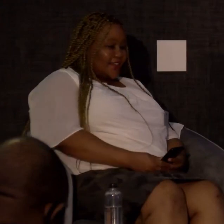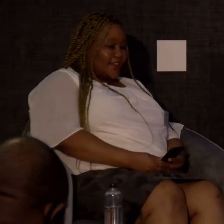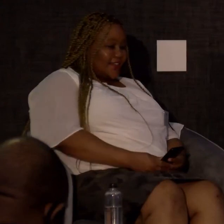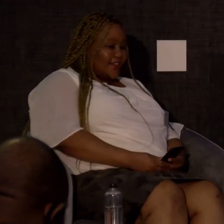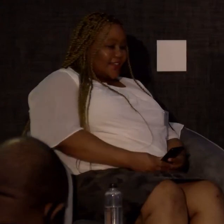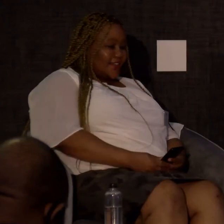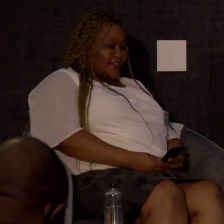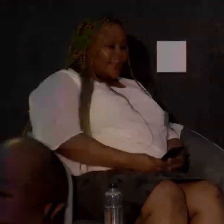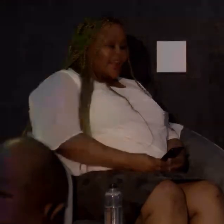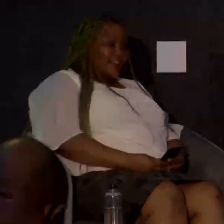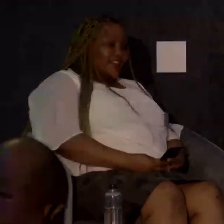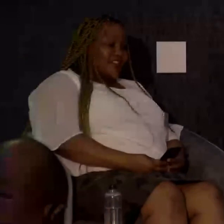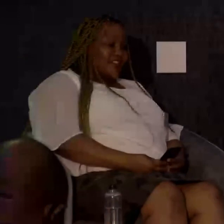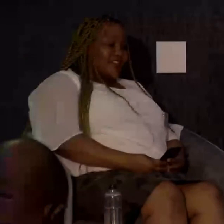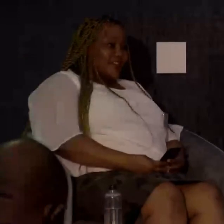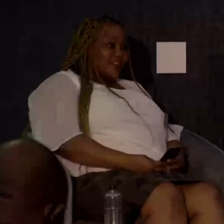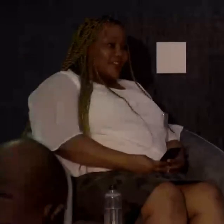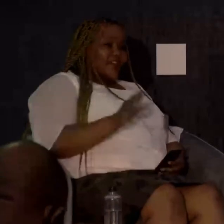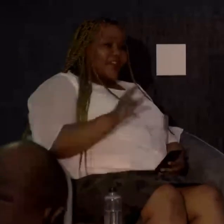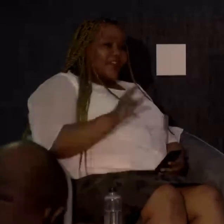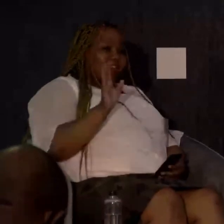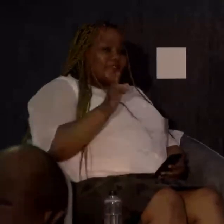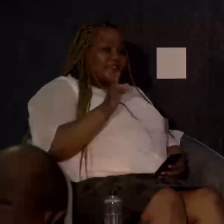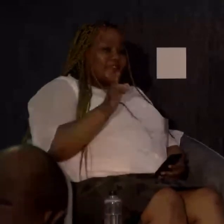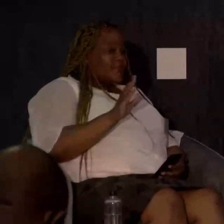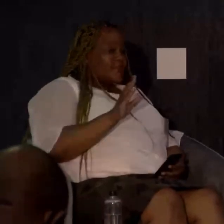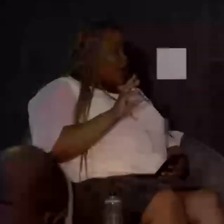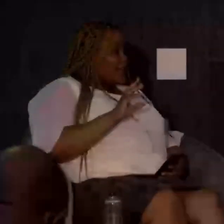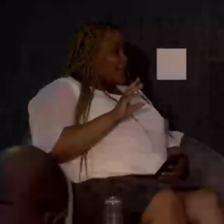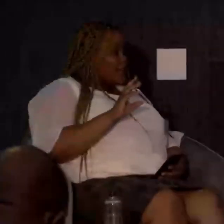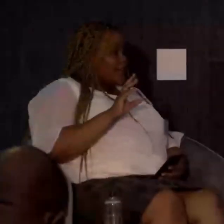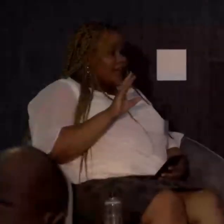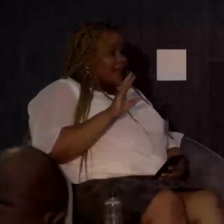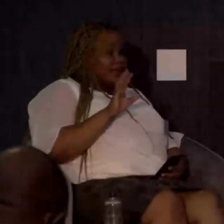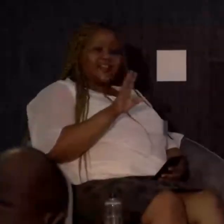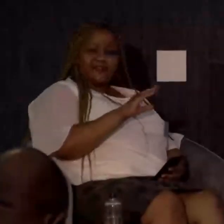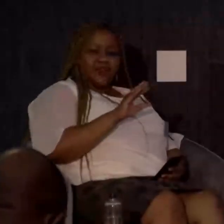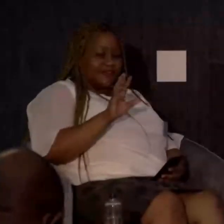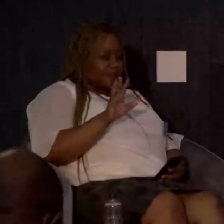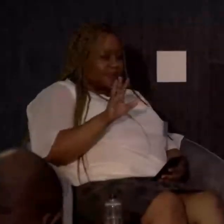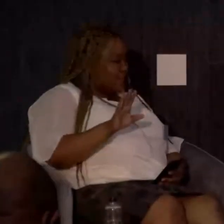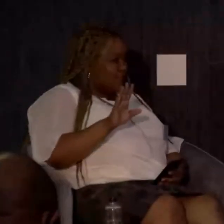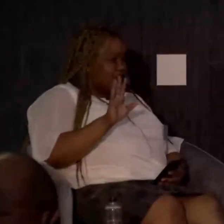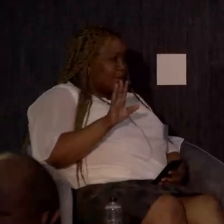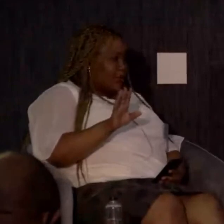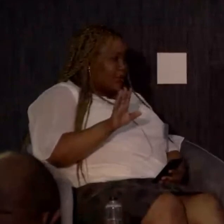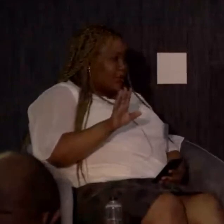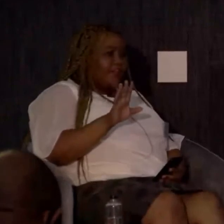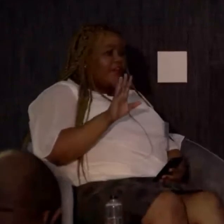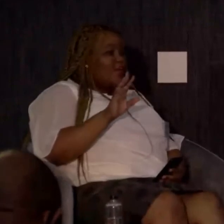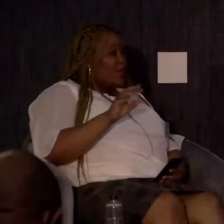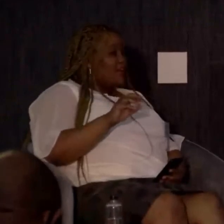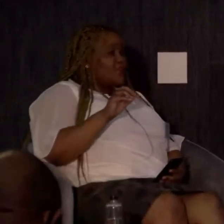mentioned when he was doing the keynote address. He said he had asked he had asked a few advocates, if I remember